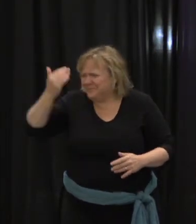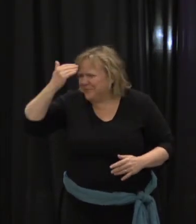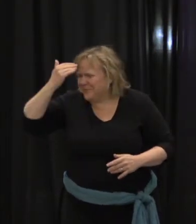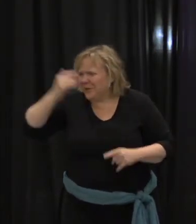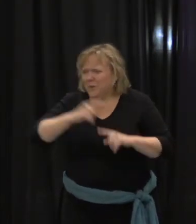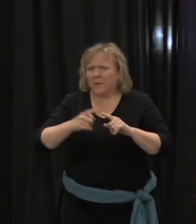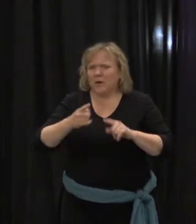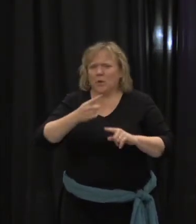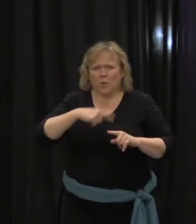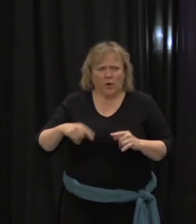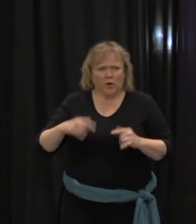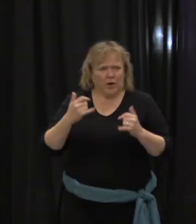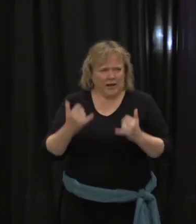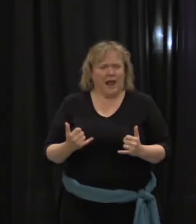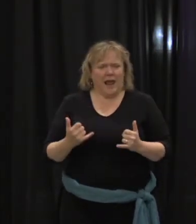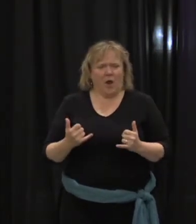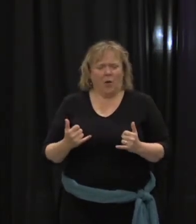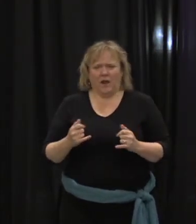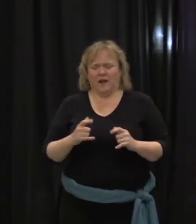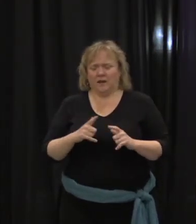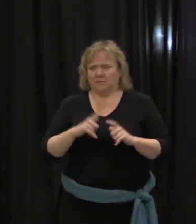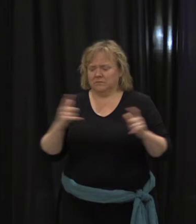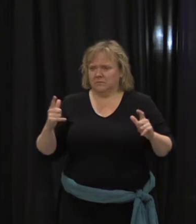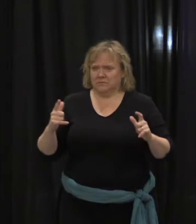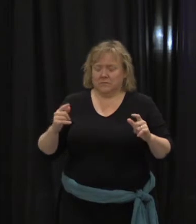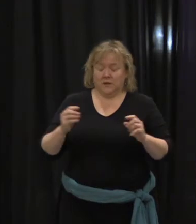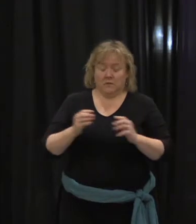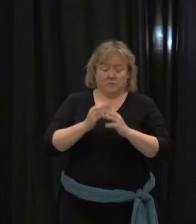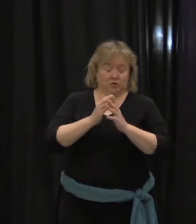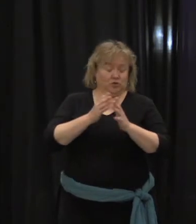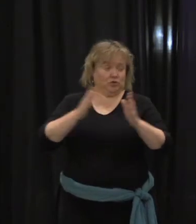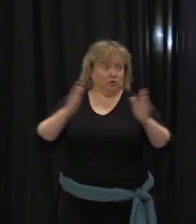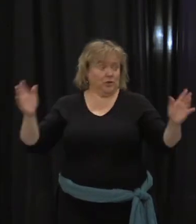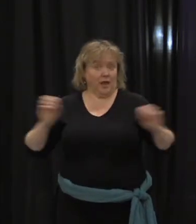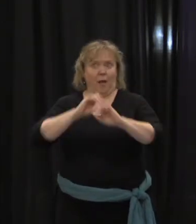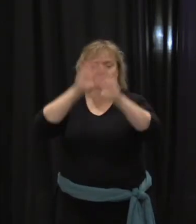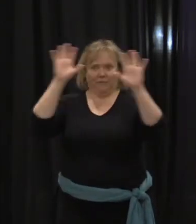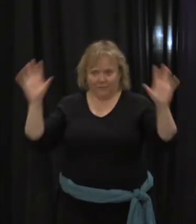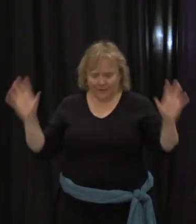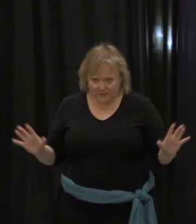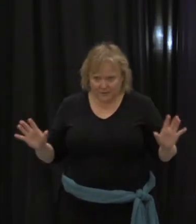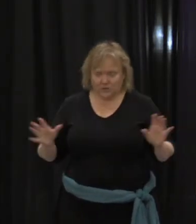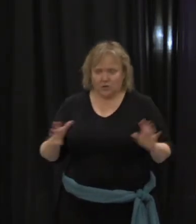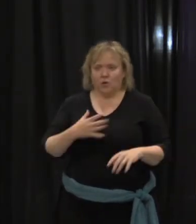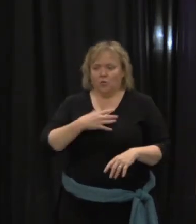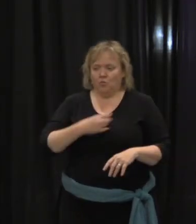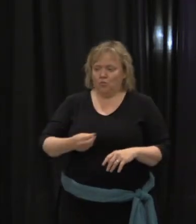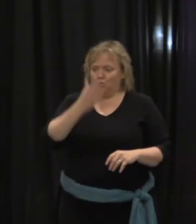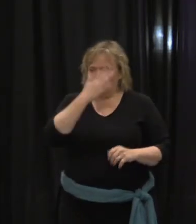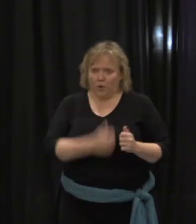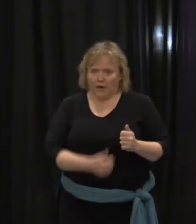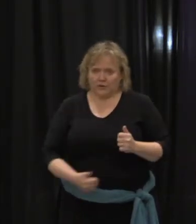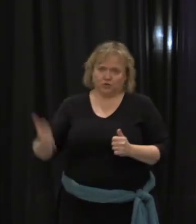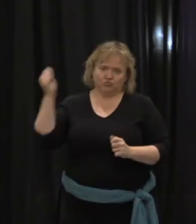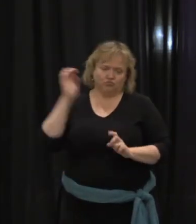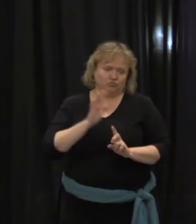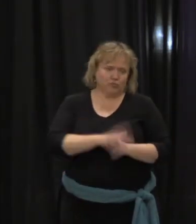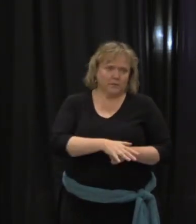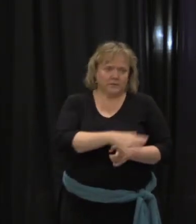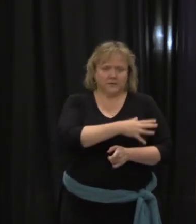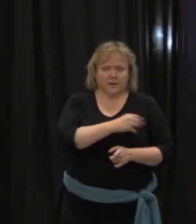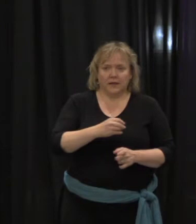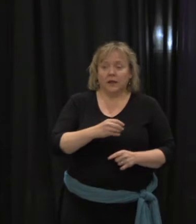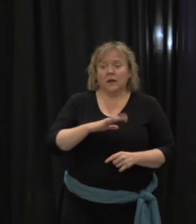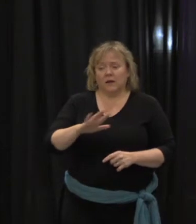overt, emboldened white supremacy and misogyny. We are in a moment of heightened surveillance, criminalization, and mass incarceration,